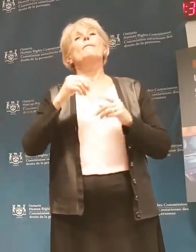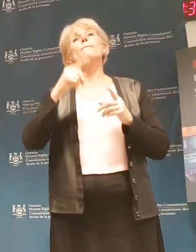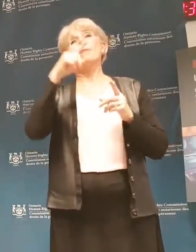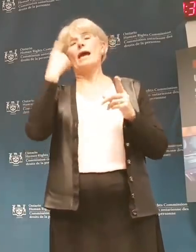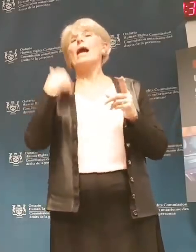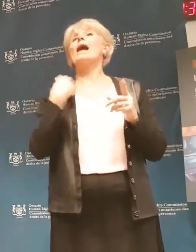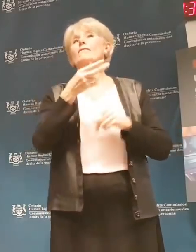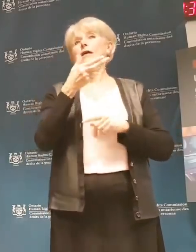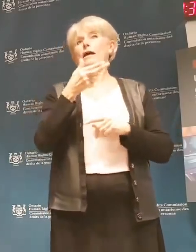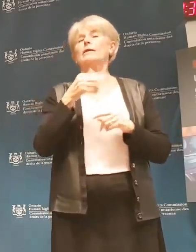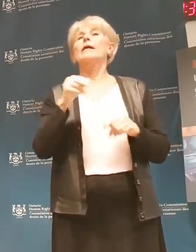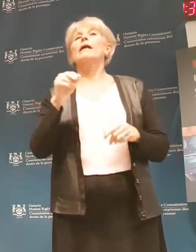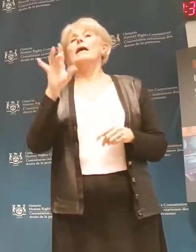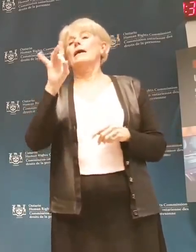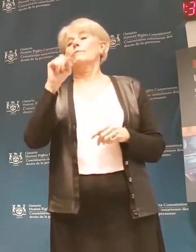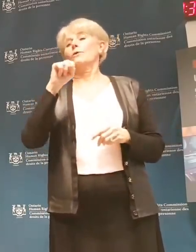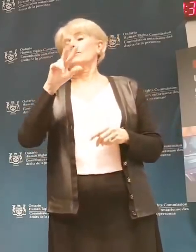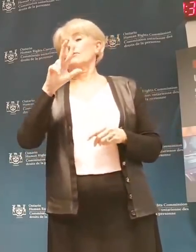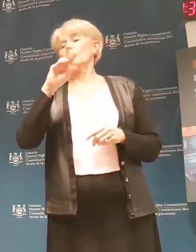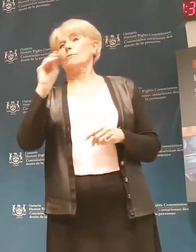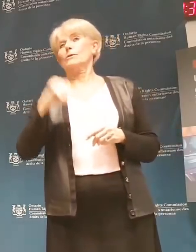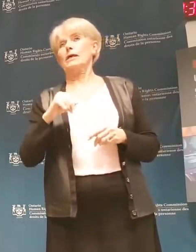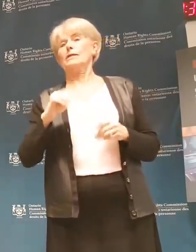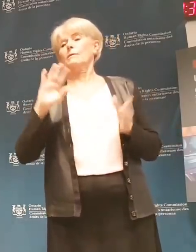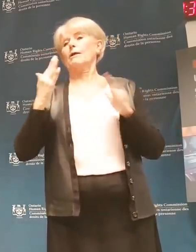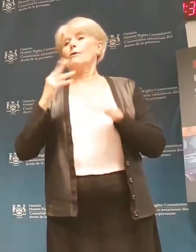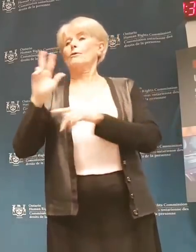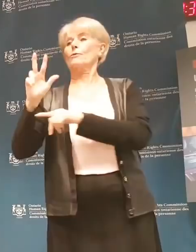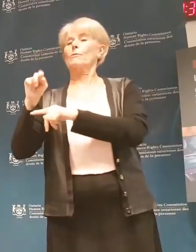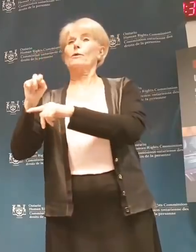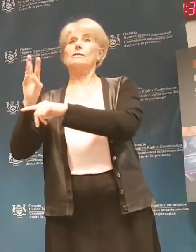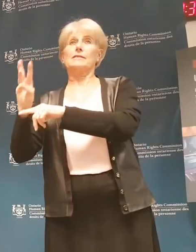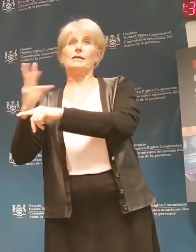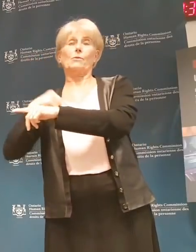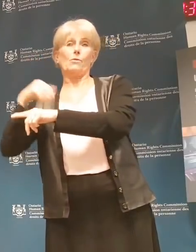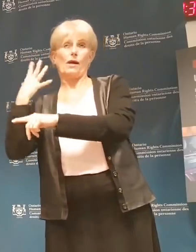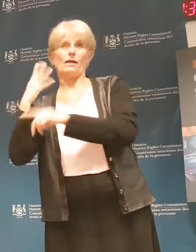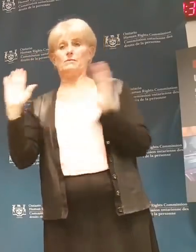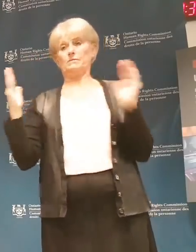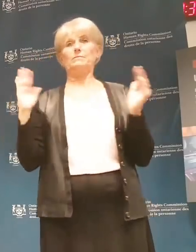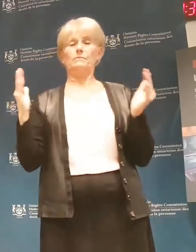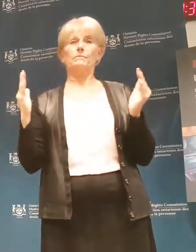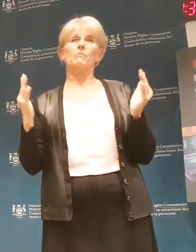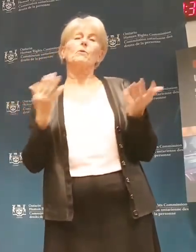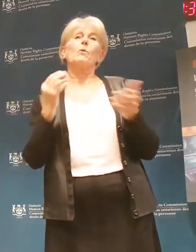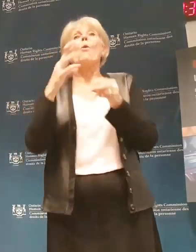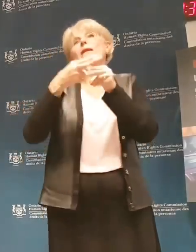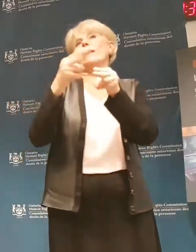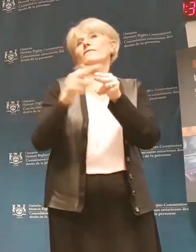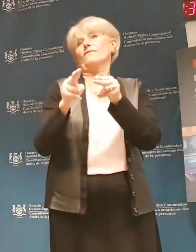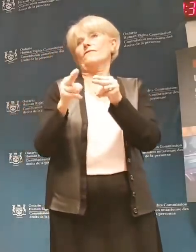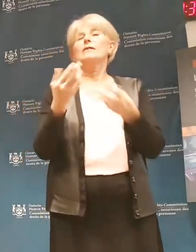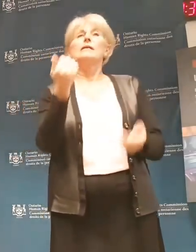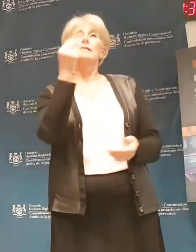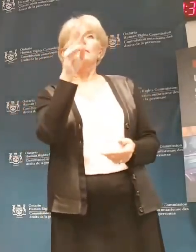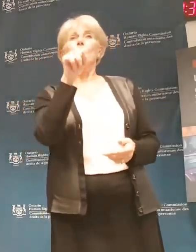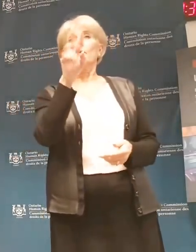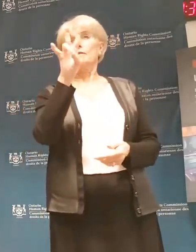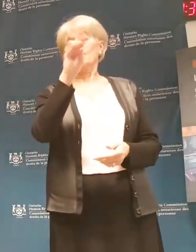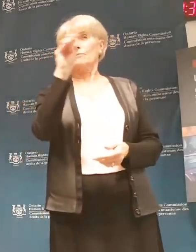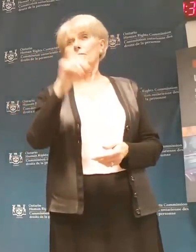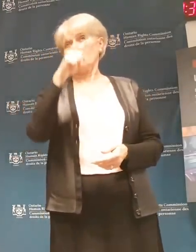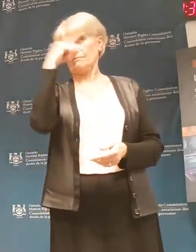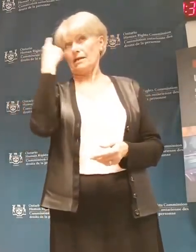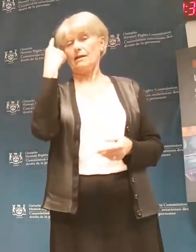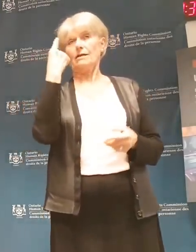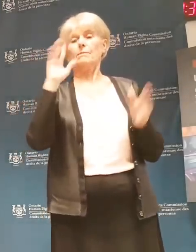gun, 8.3% of black people versus 3.6% of white people, or a knife, 16.7% of